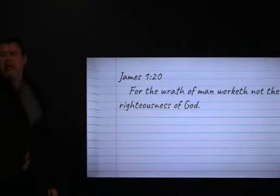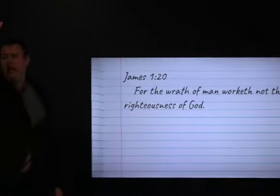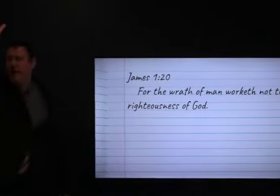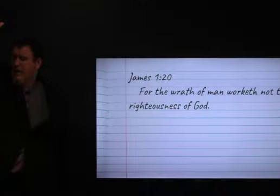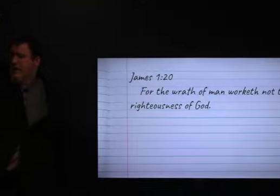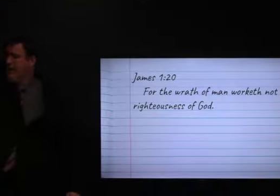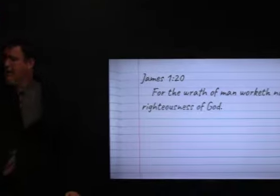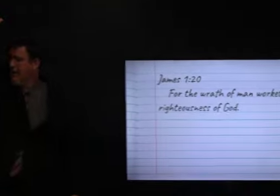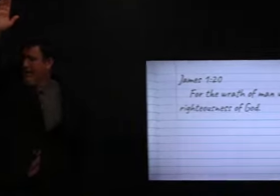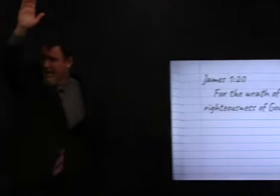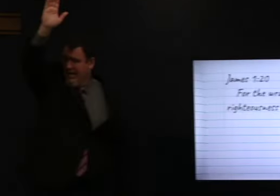It